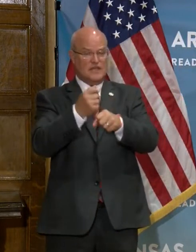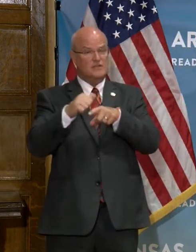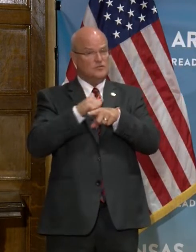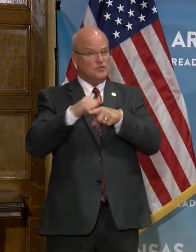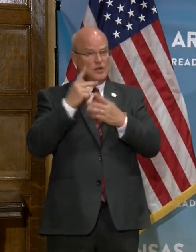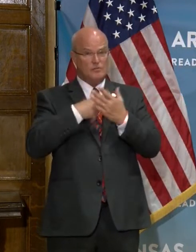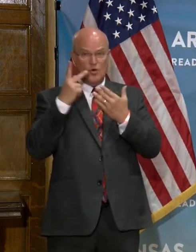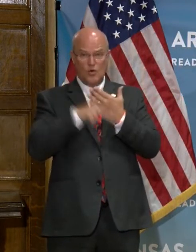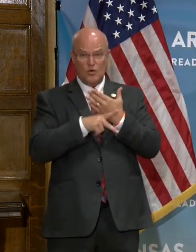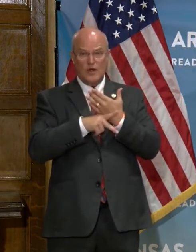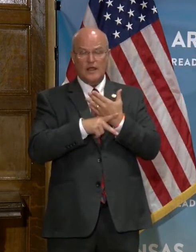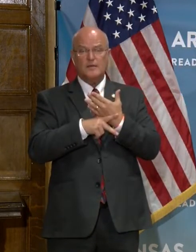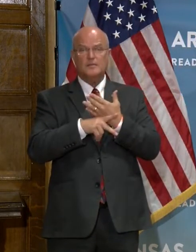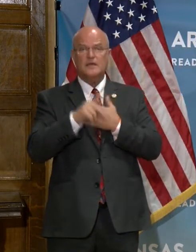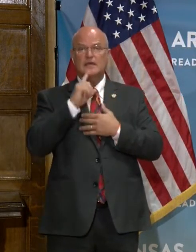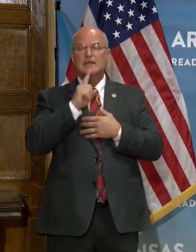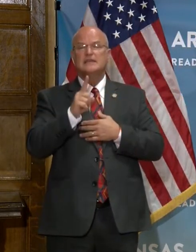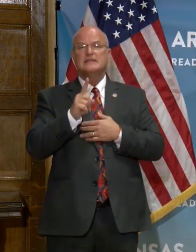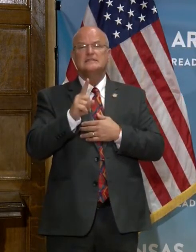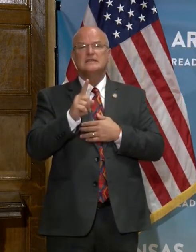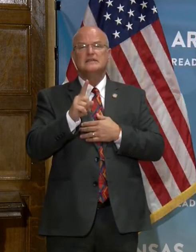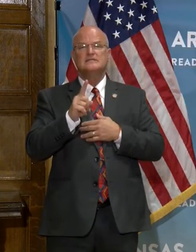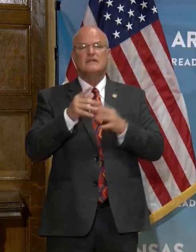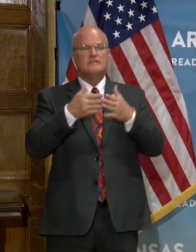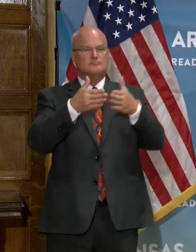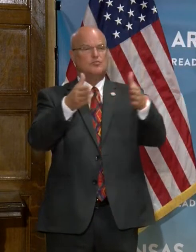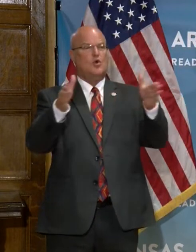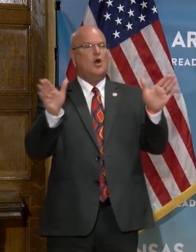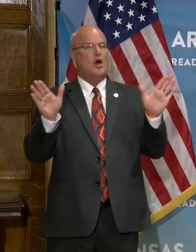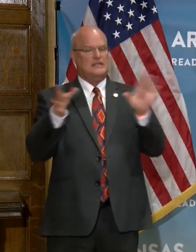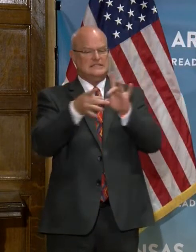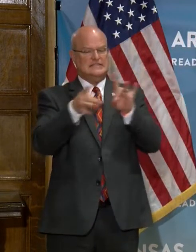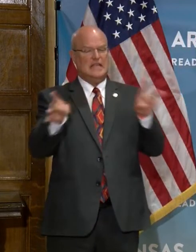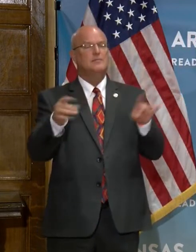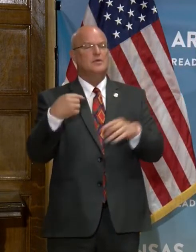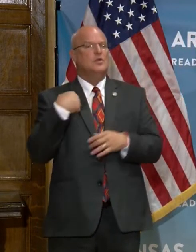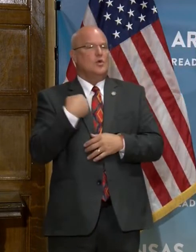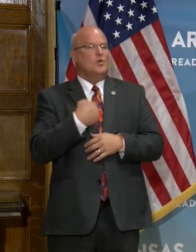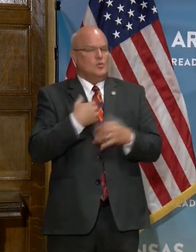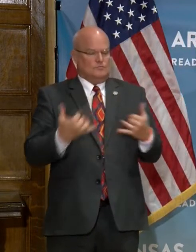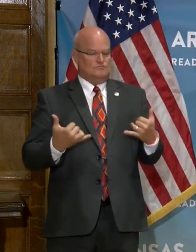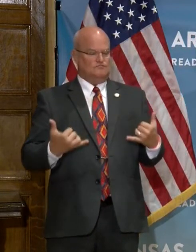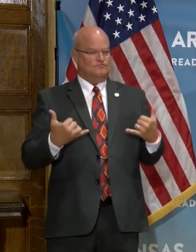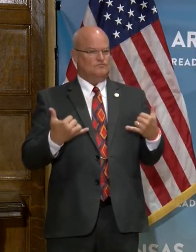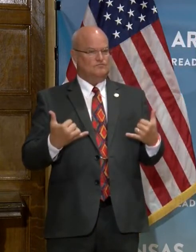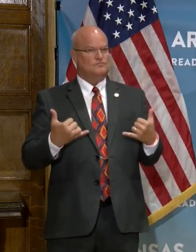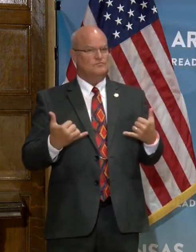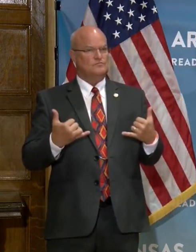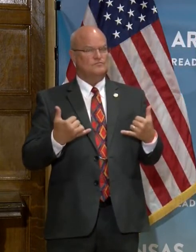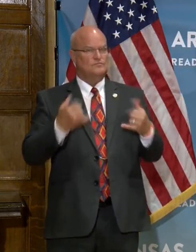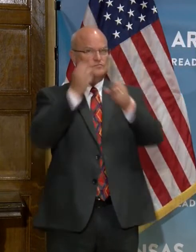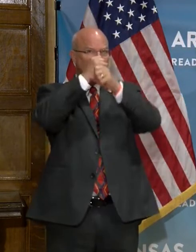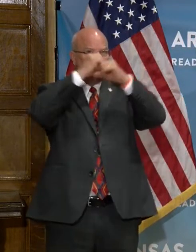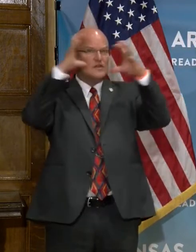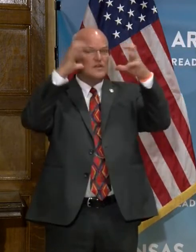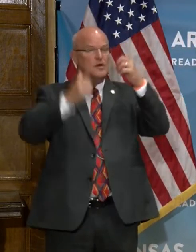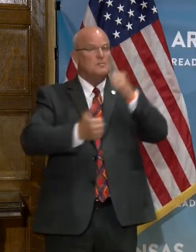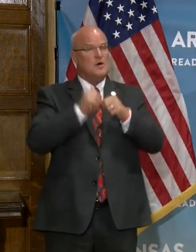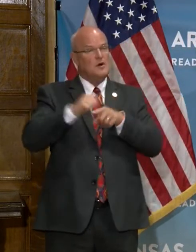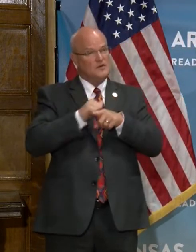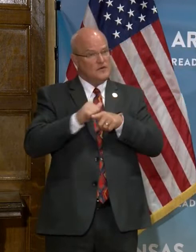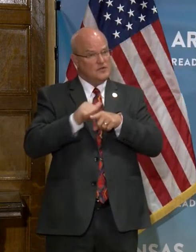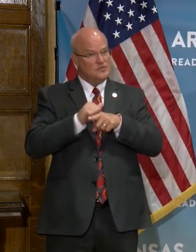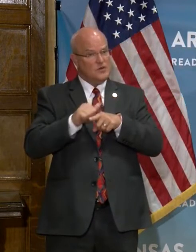program. It's just a very broad statement. We currently visualize doing most of our